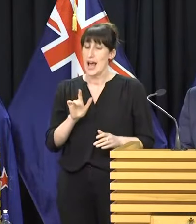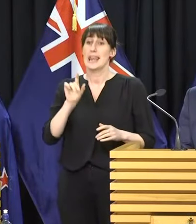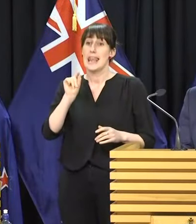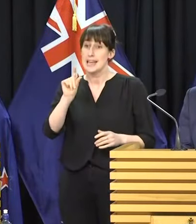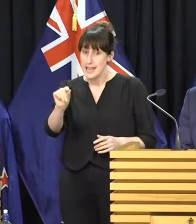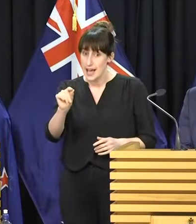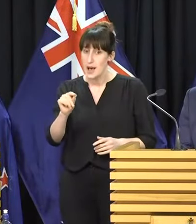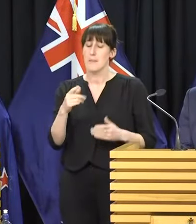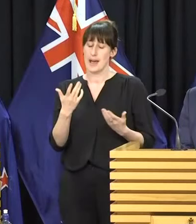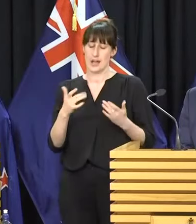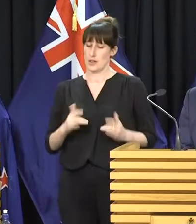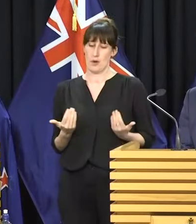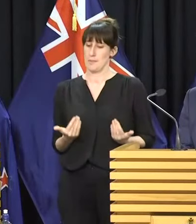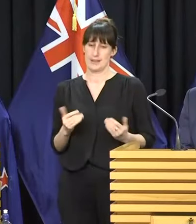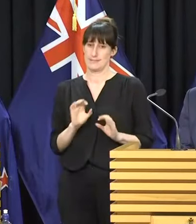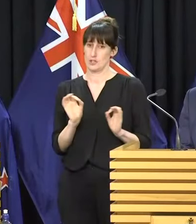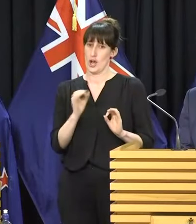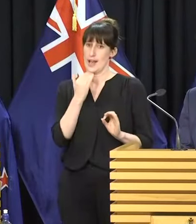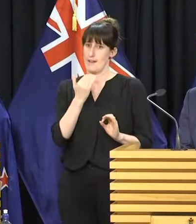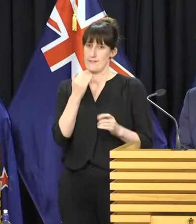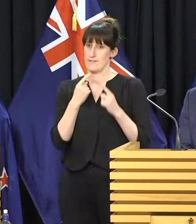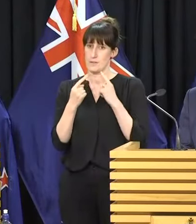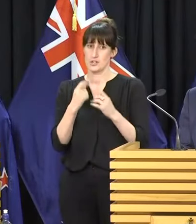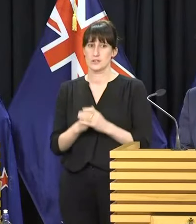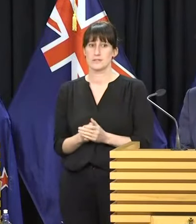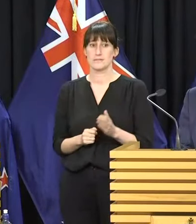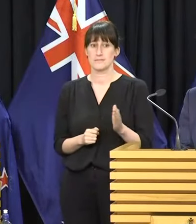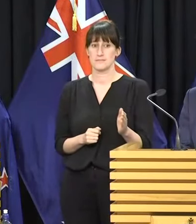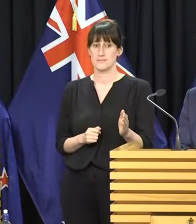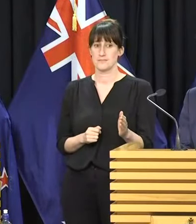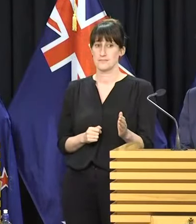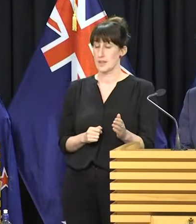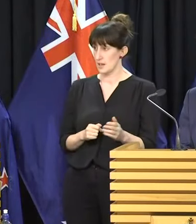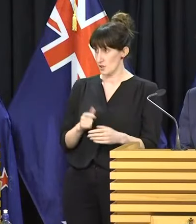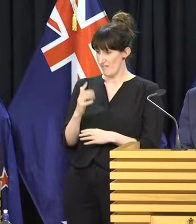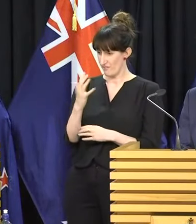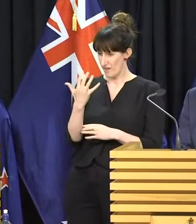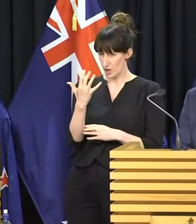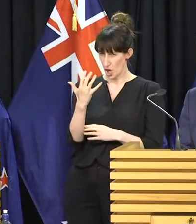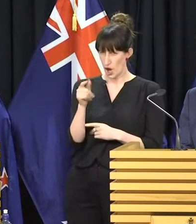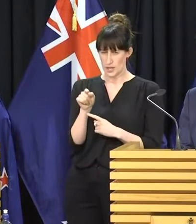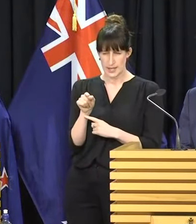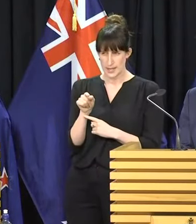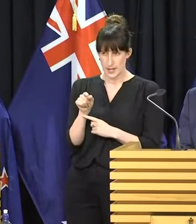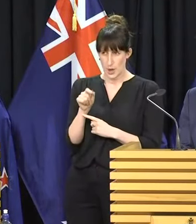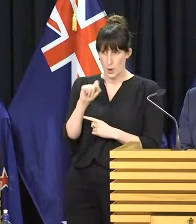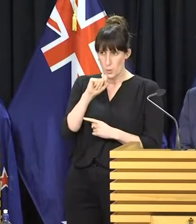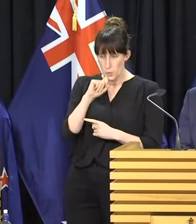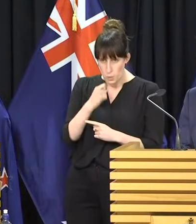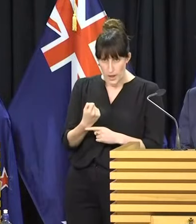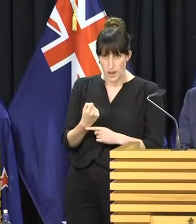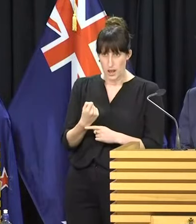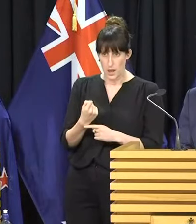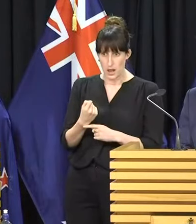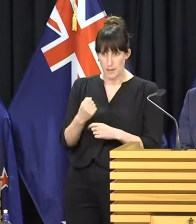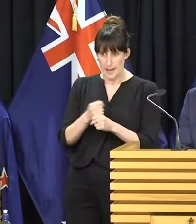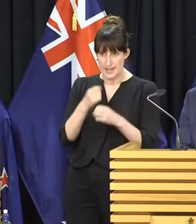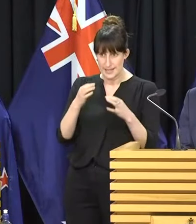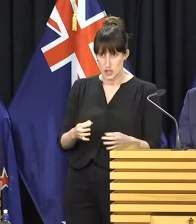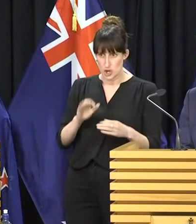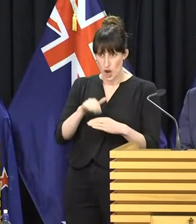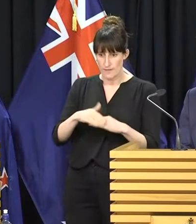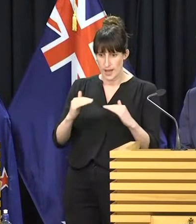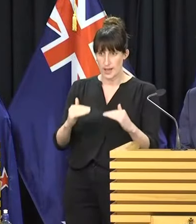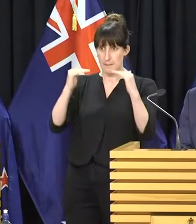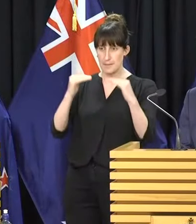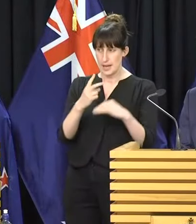anything further on that at the moment. Will the decision on alert levels be taken by 5 p.m, and what's the government doing behind closed doors? Will there be an emergency meeting of the